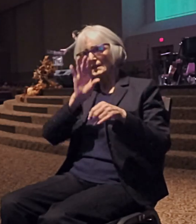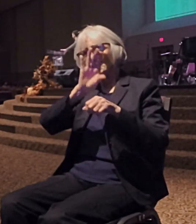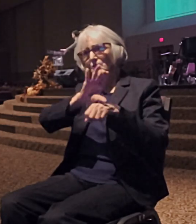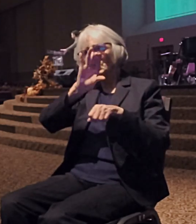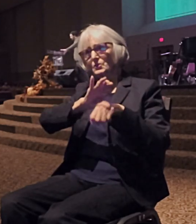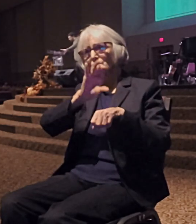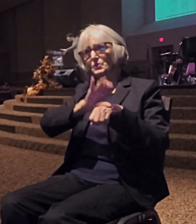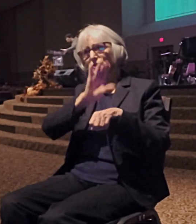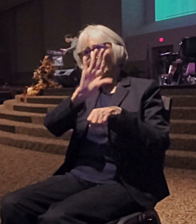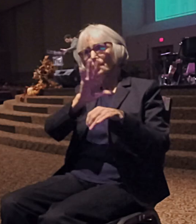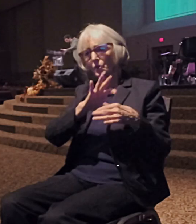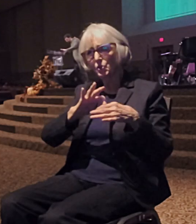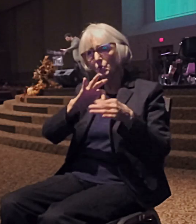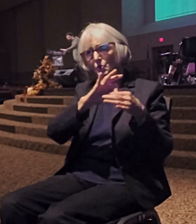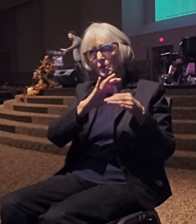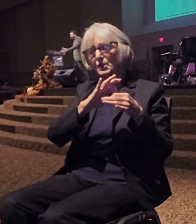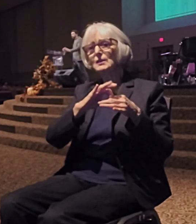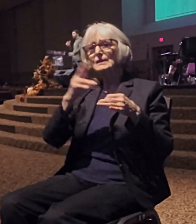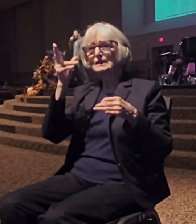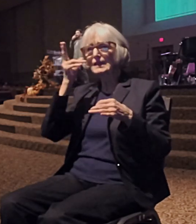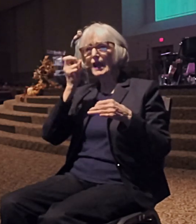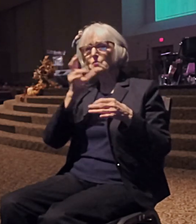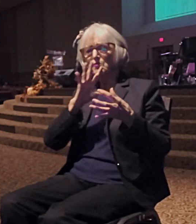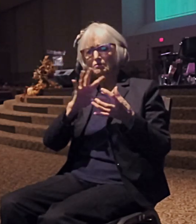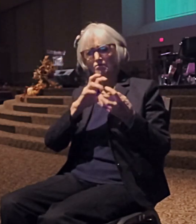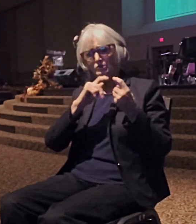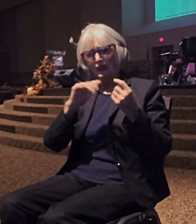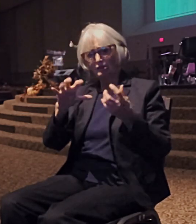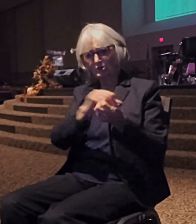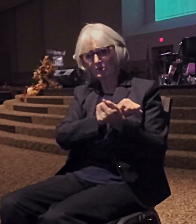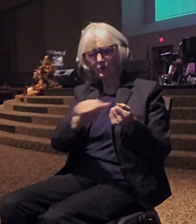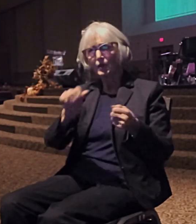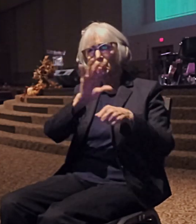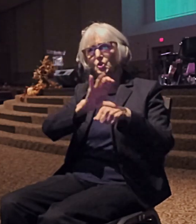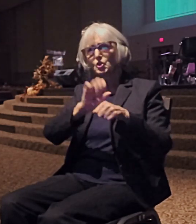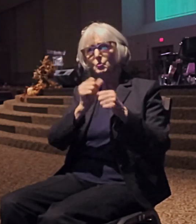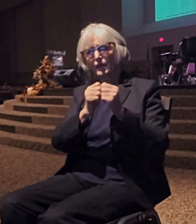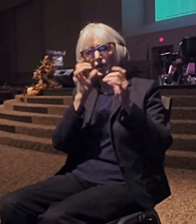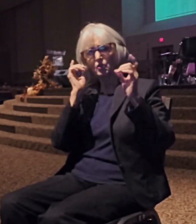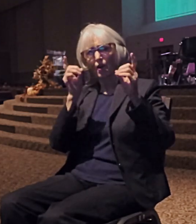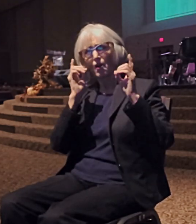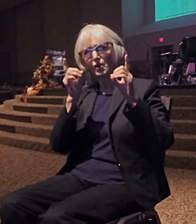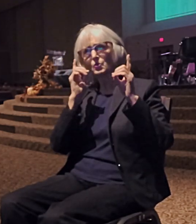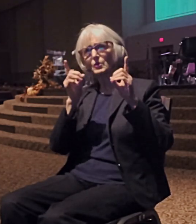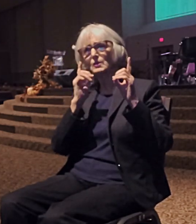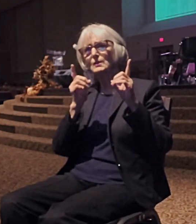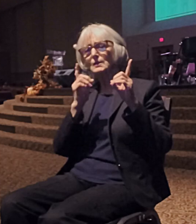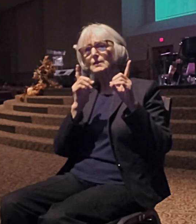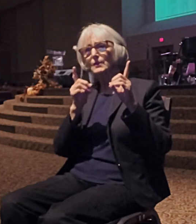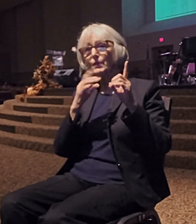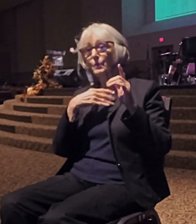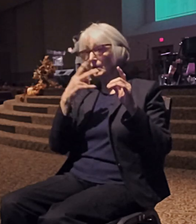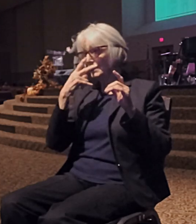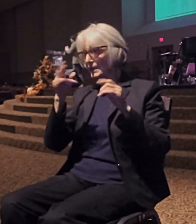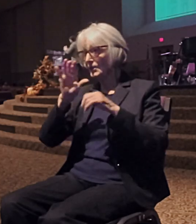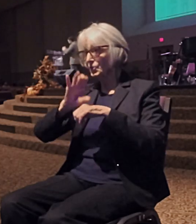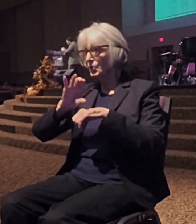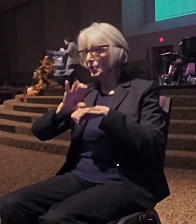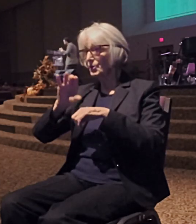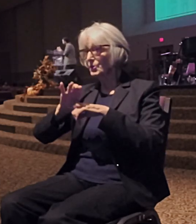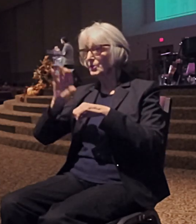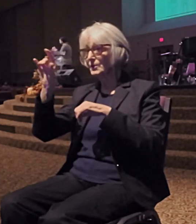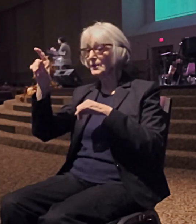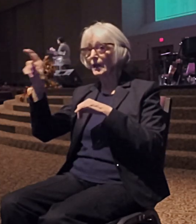church. He will disunify the church doctrinally. Isn't it interesting that when you see churches move